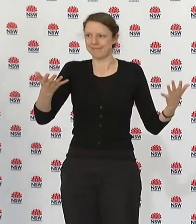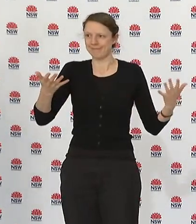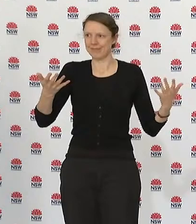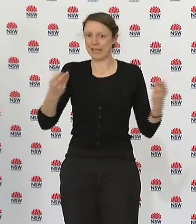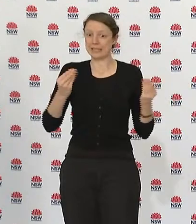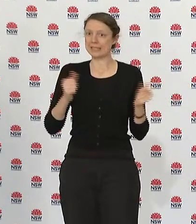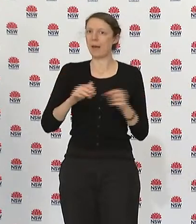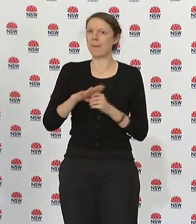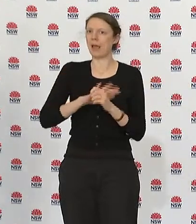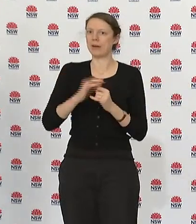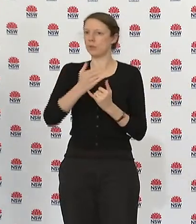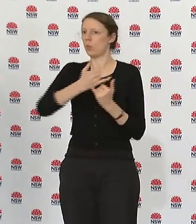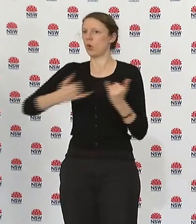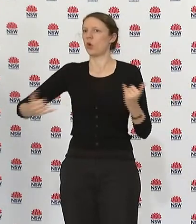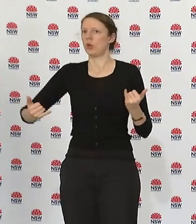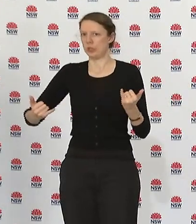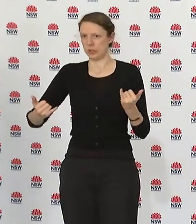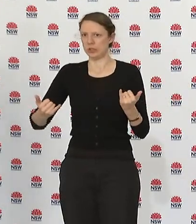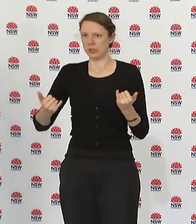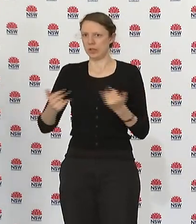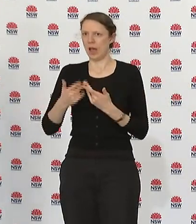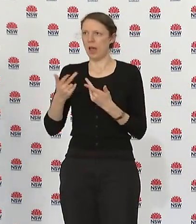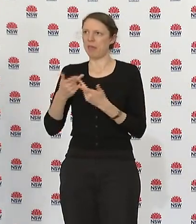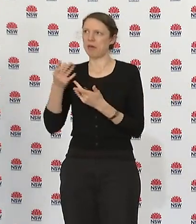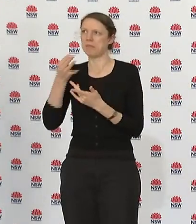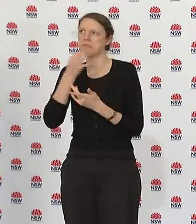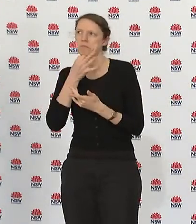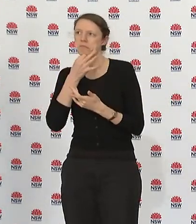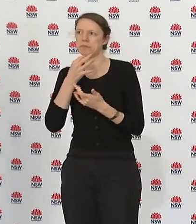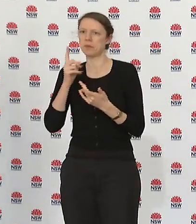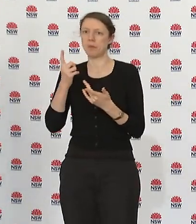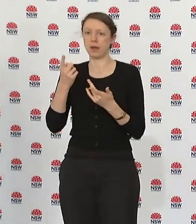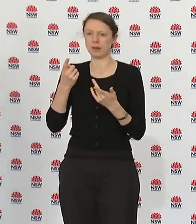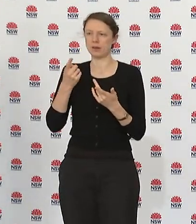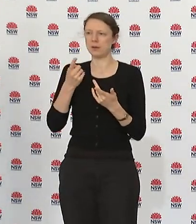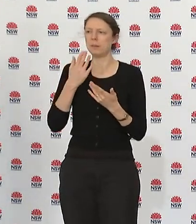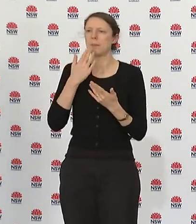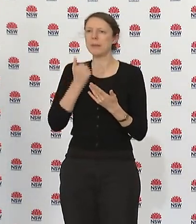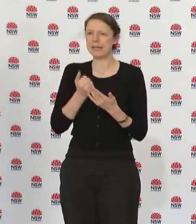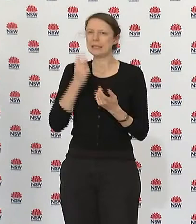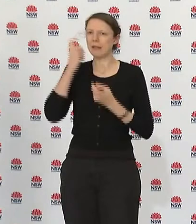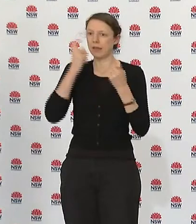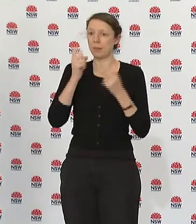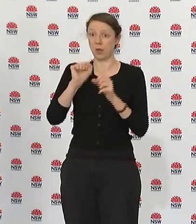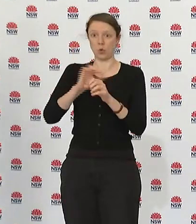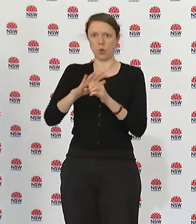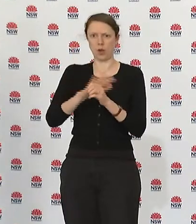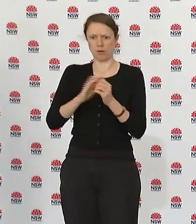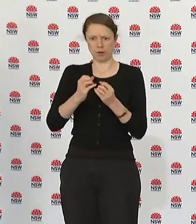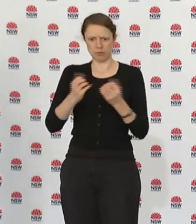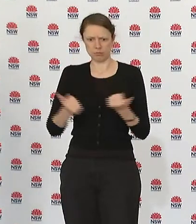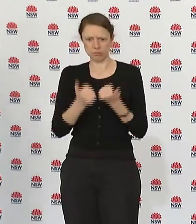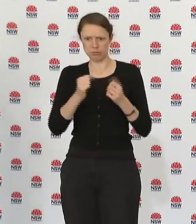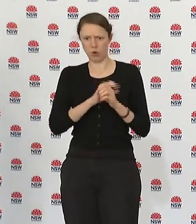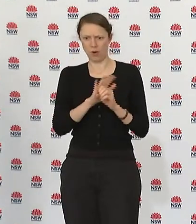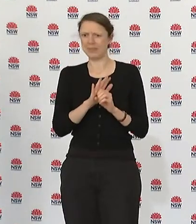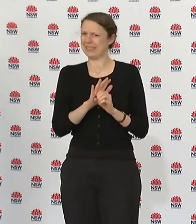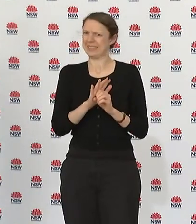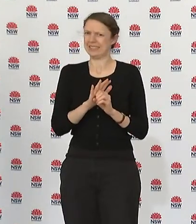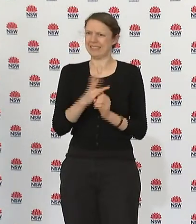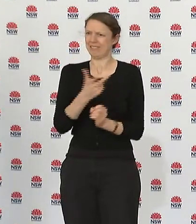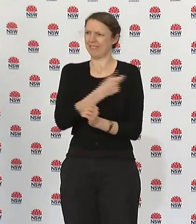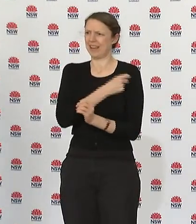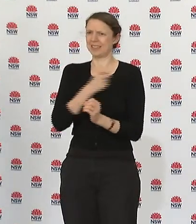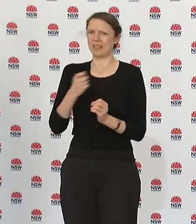to consider the risks based on how prevalent the virus is amongst certain communities. Under the current rules, or